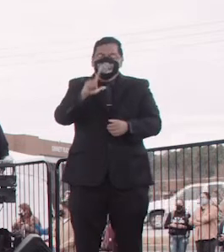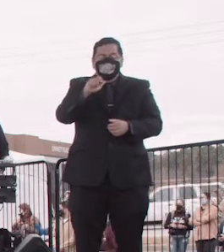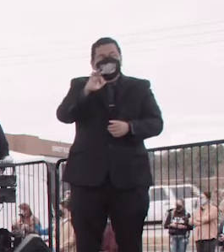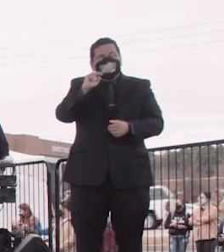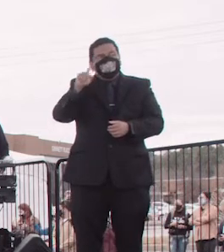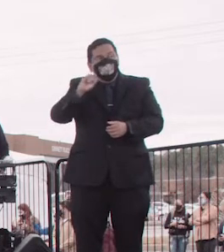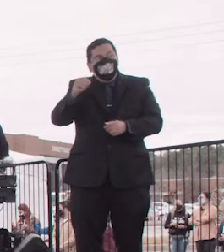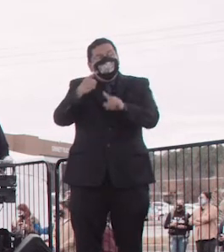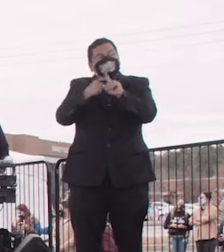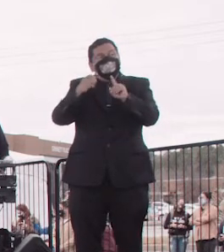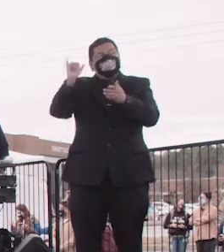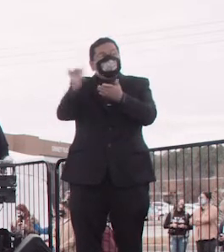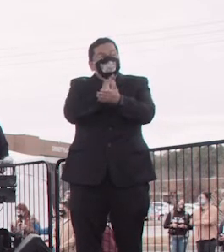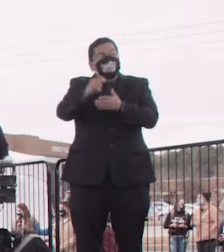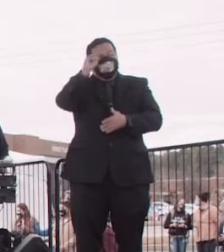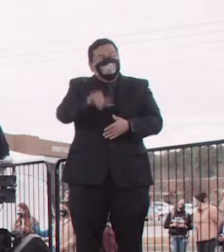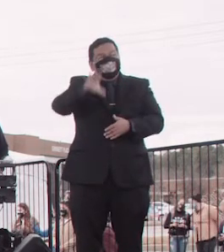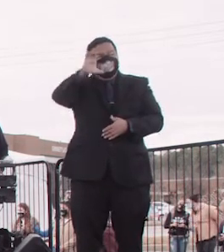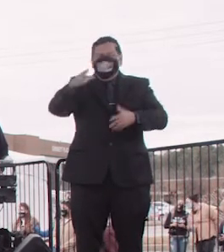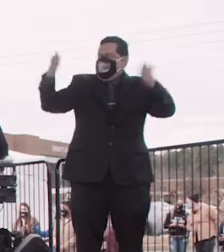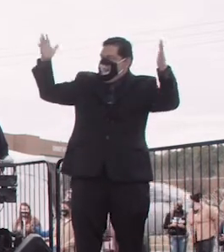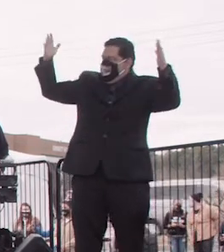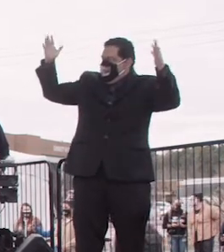way from New York City.